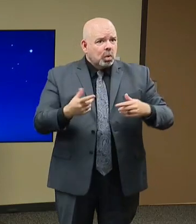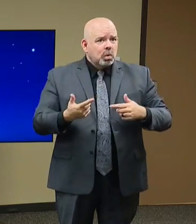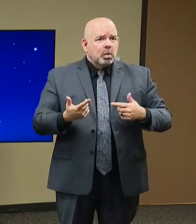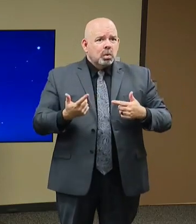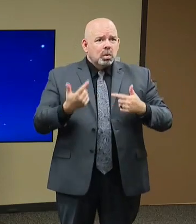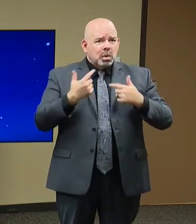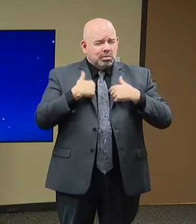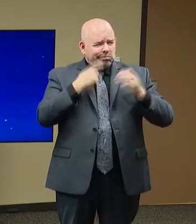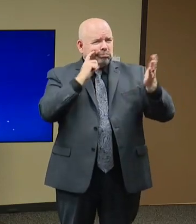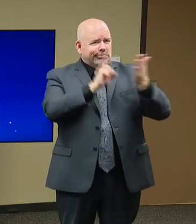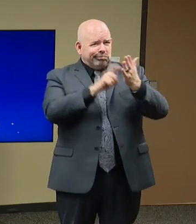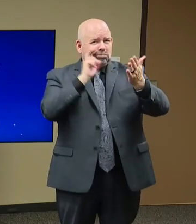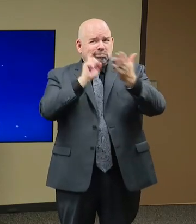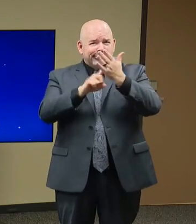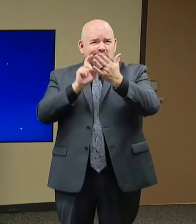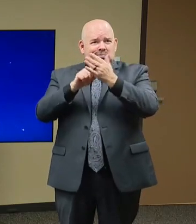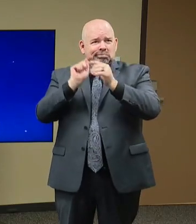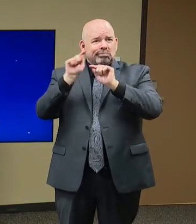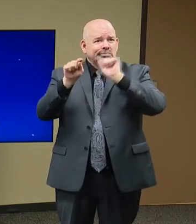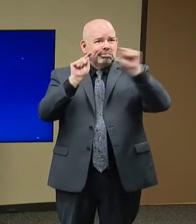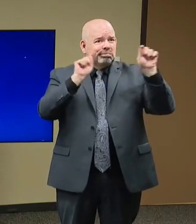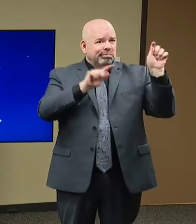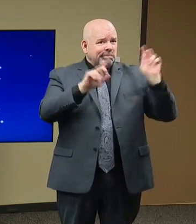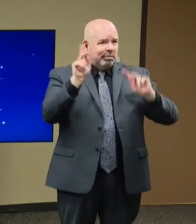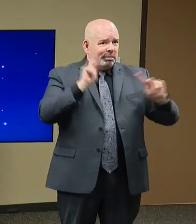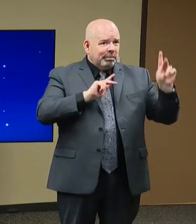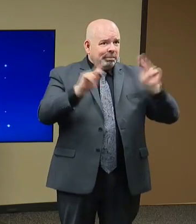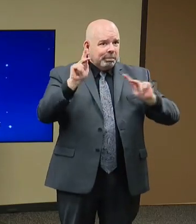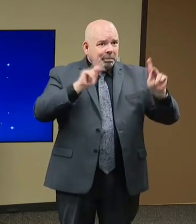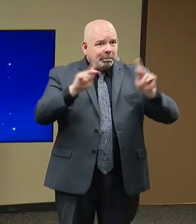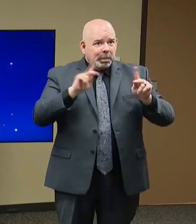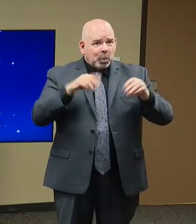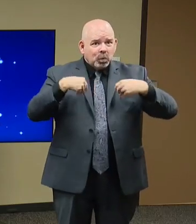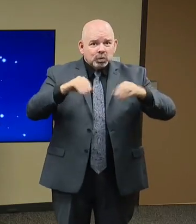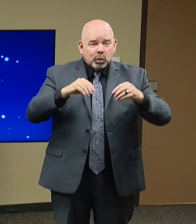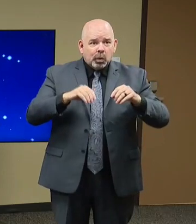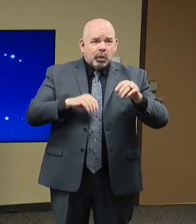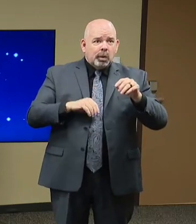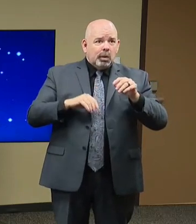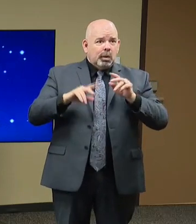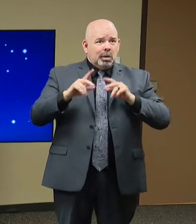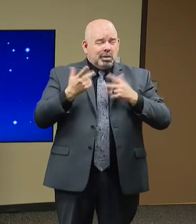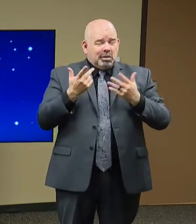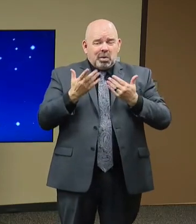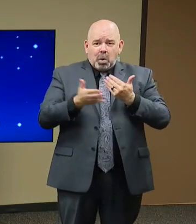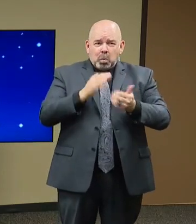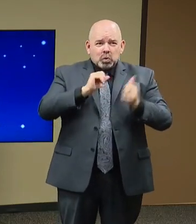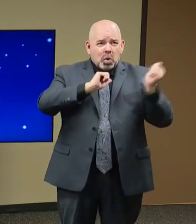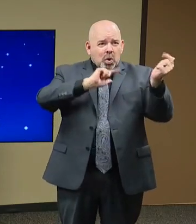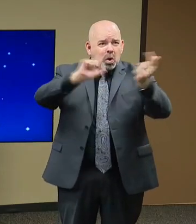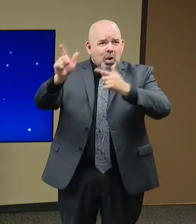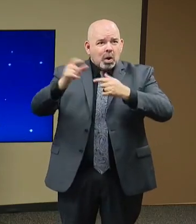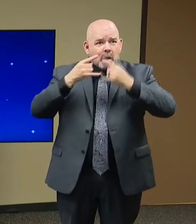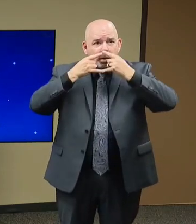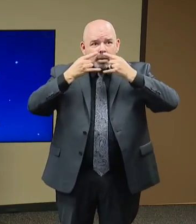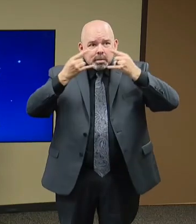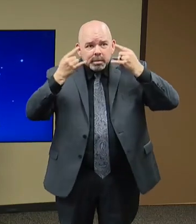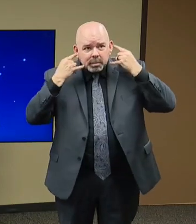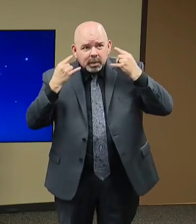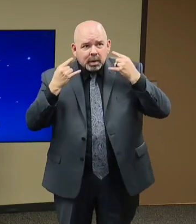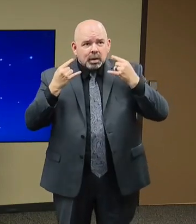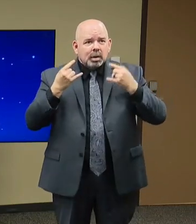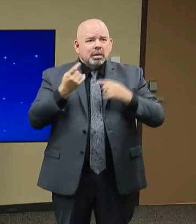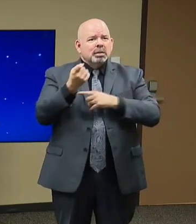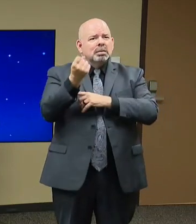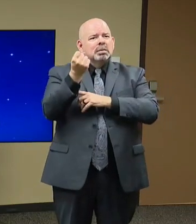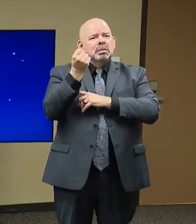high percentage, almost everyone, is in there wearing a mask. We still need to work on wearing them properly. You got to cover